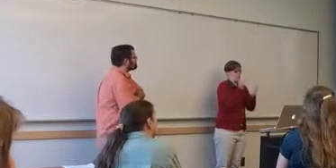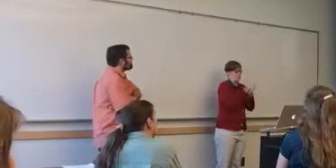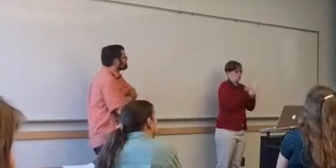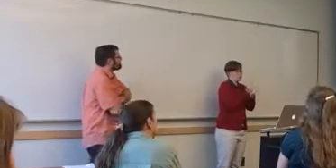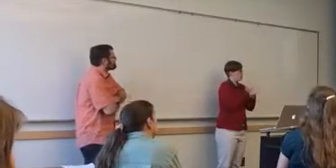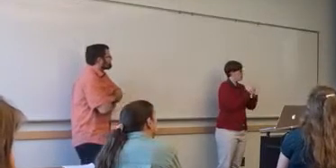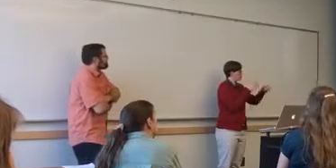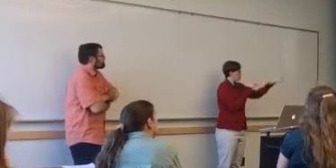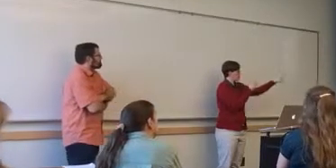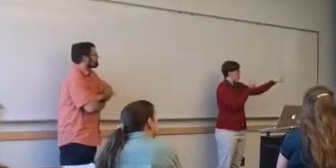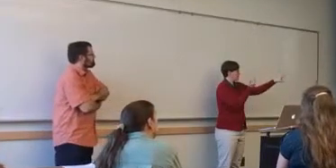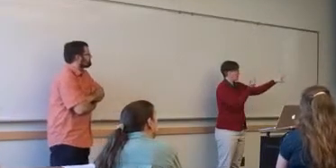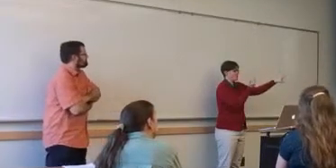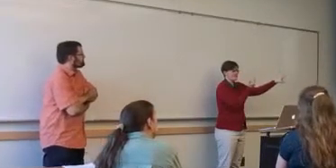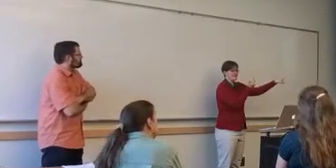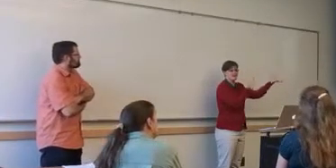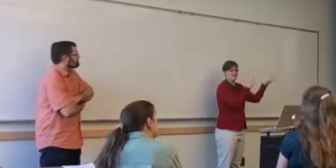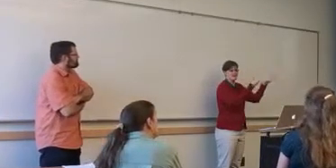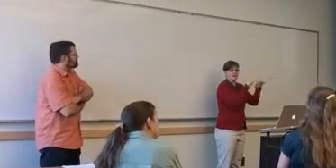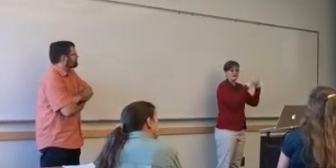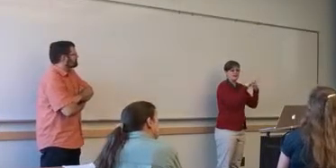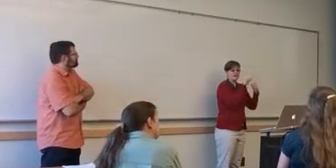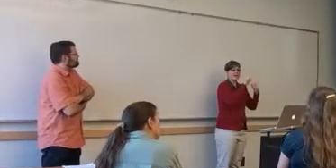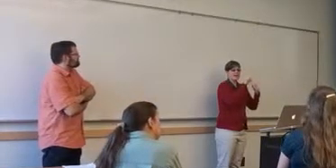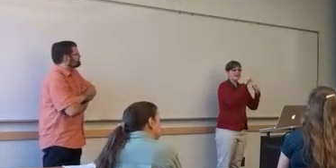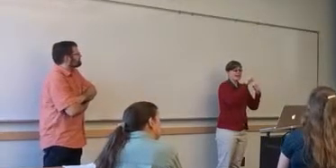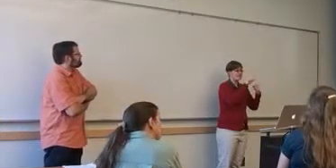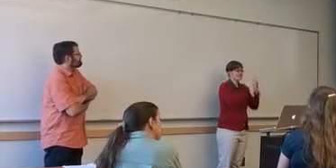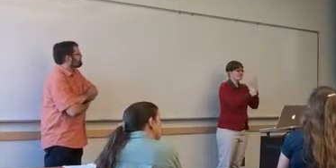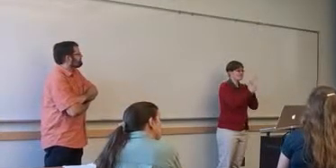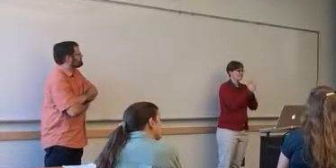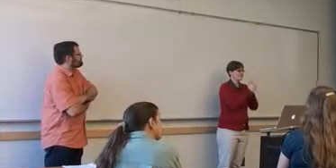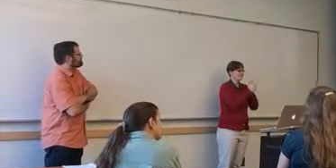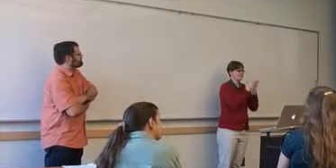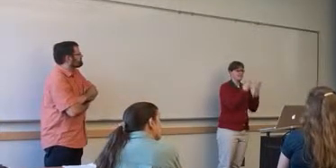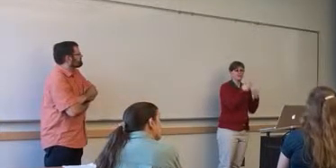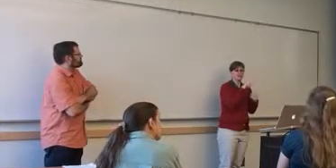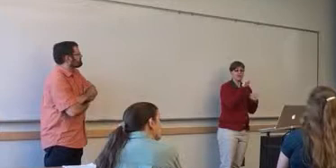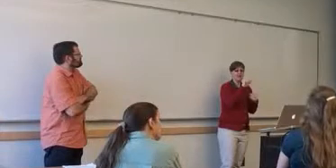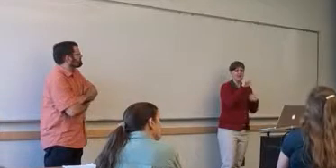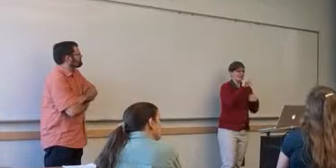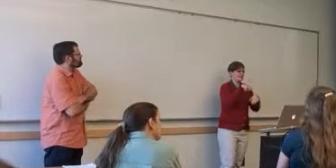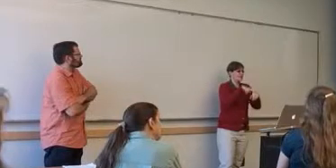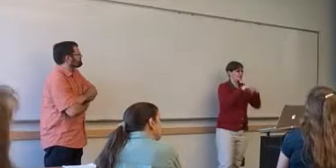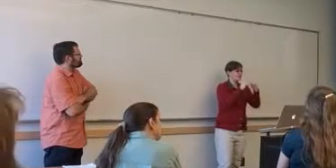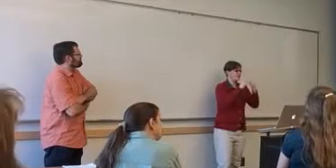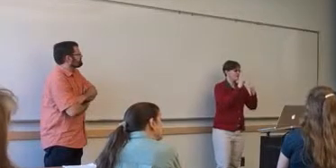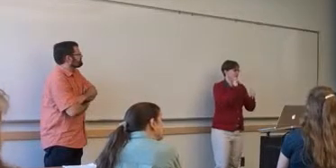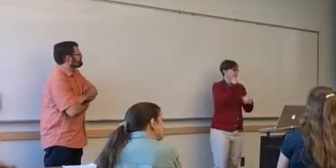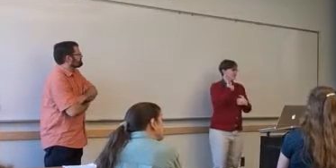And this is a recent stat that was put out in 2015. It's from the